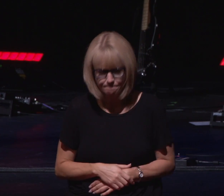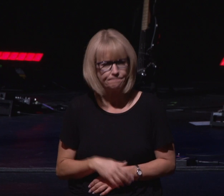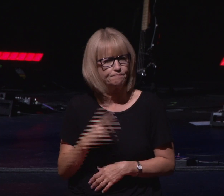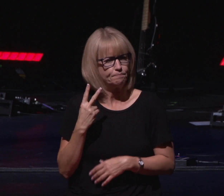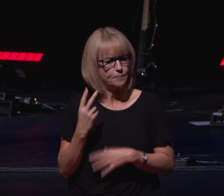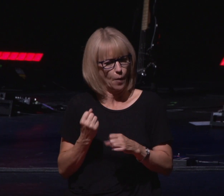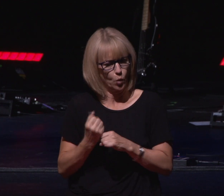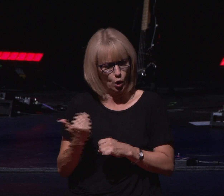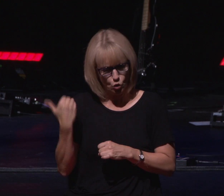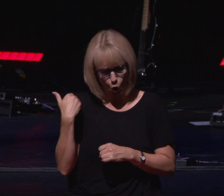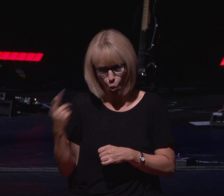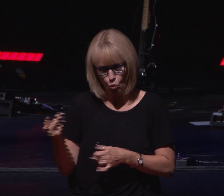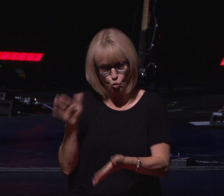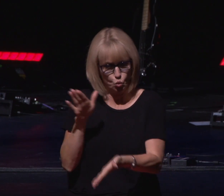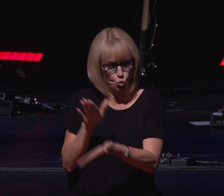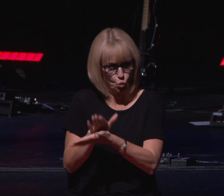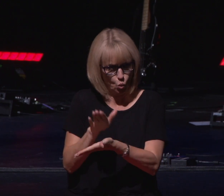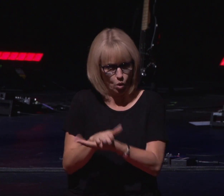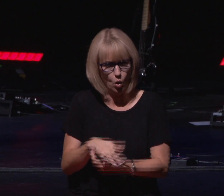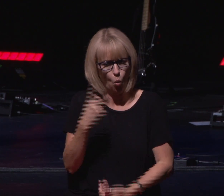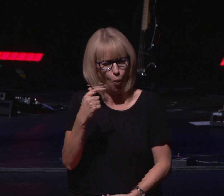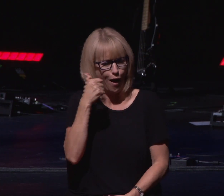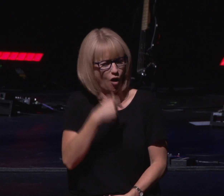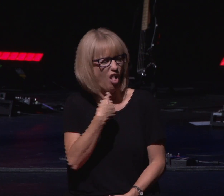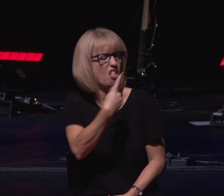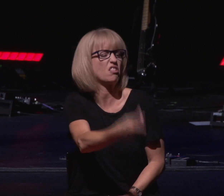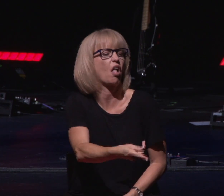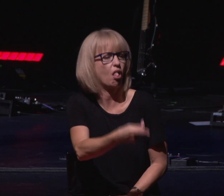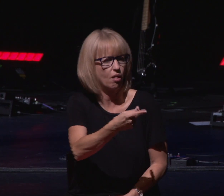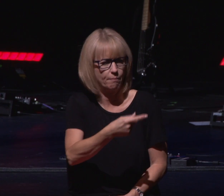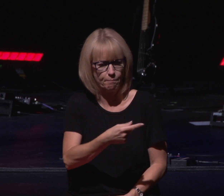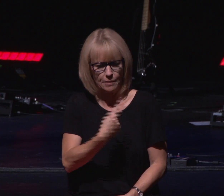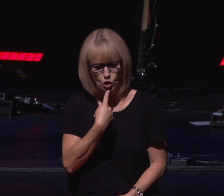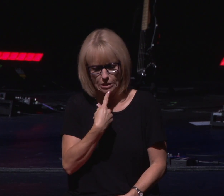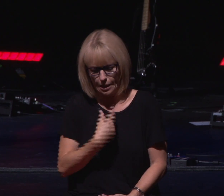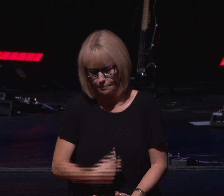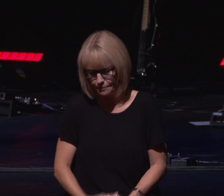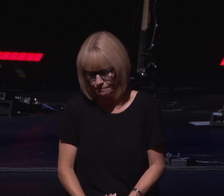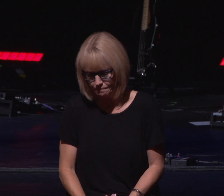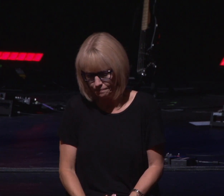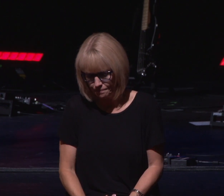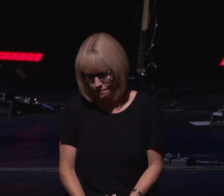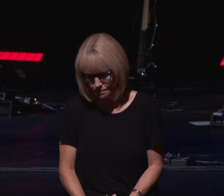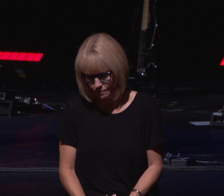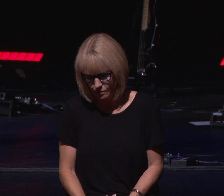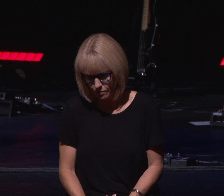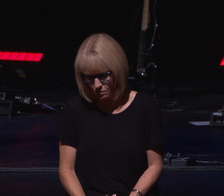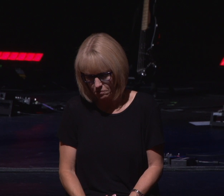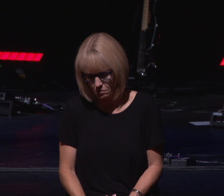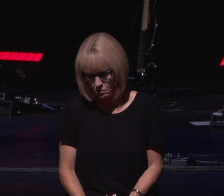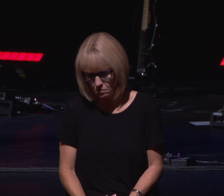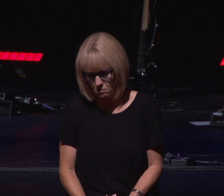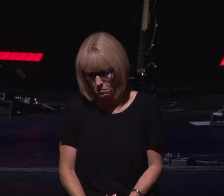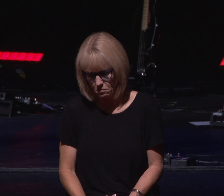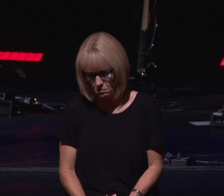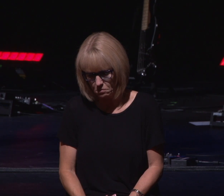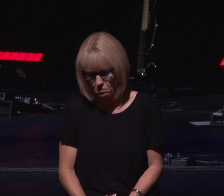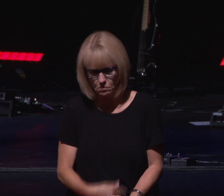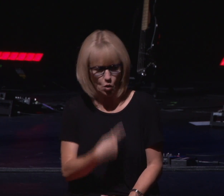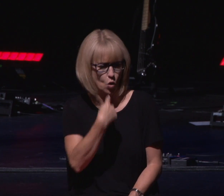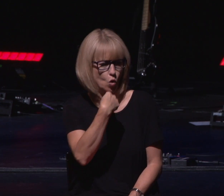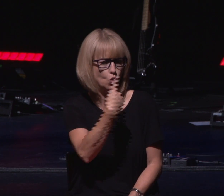he was in school, and a girl said to him, she said, class, she says, you're not going to,